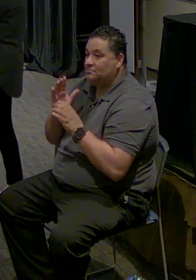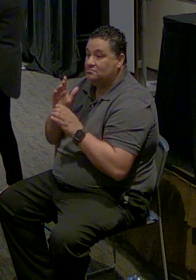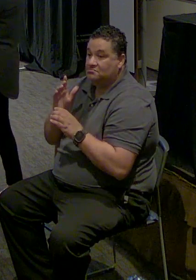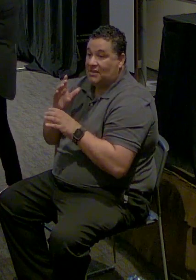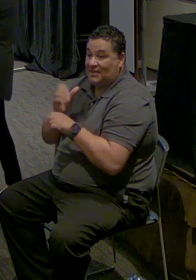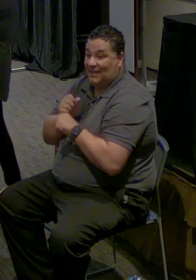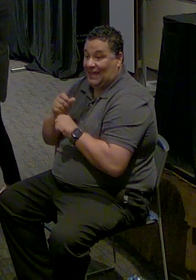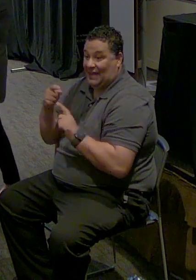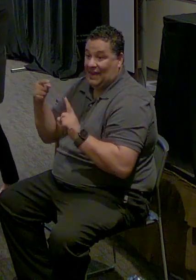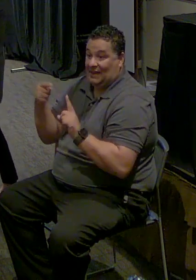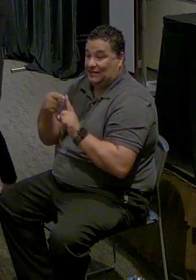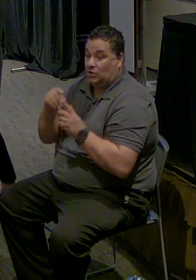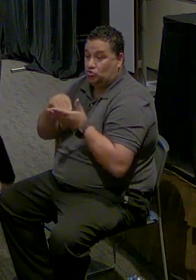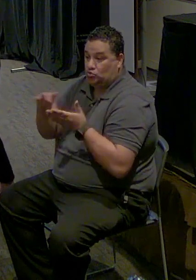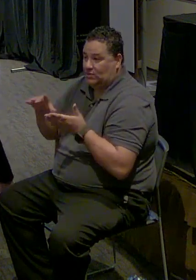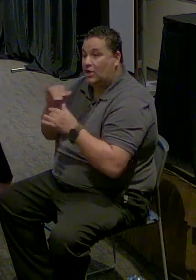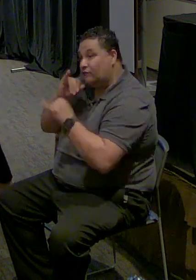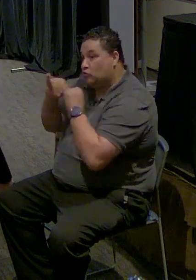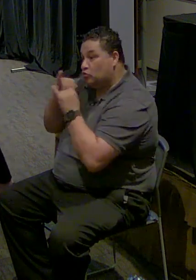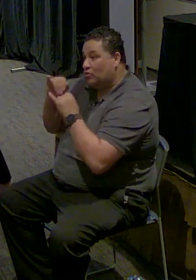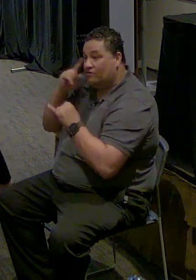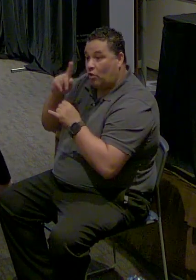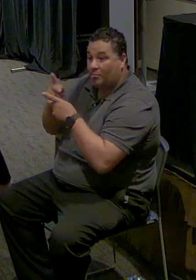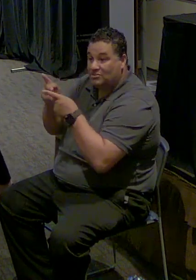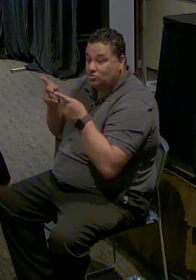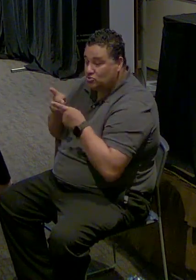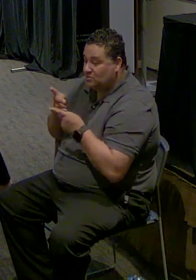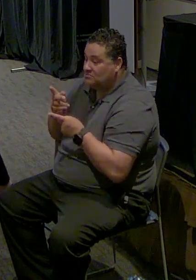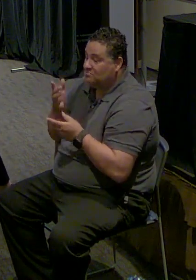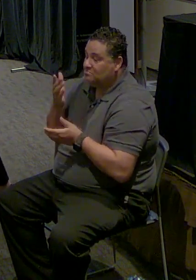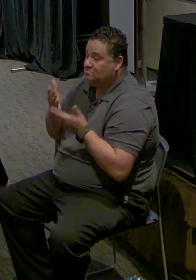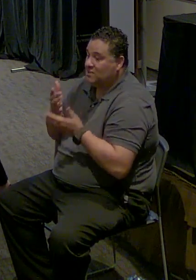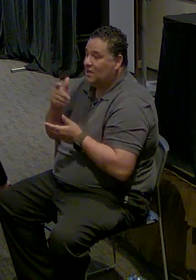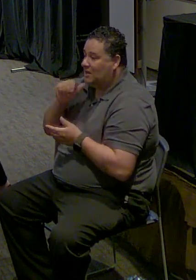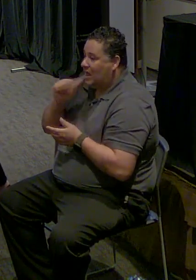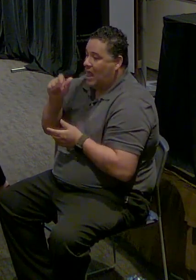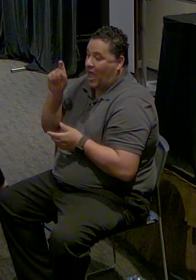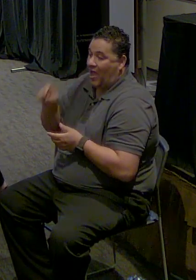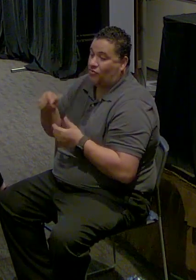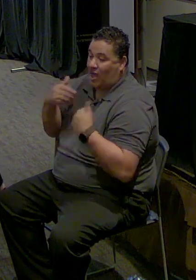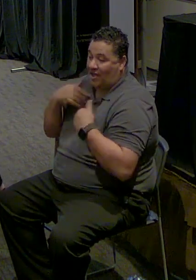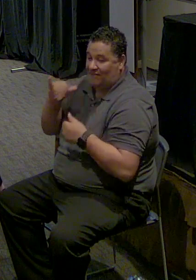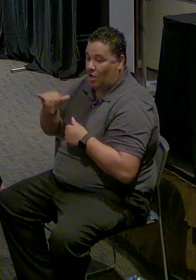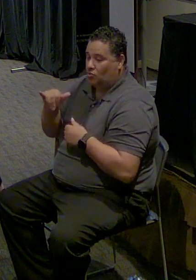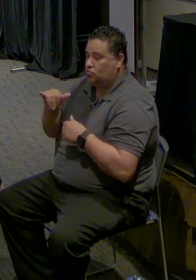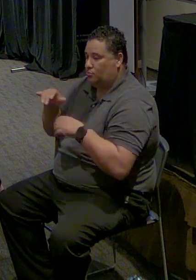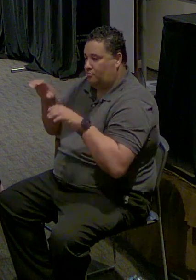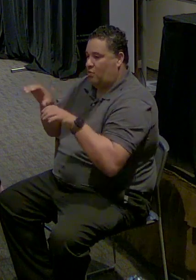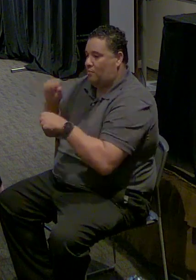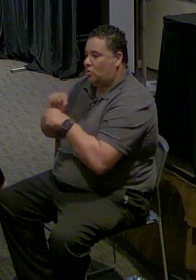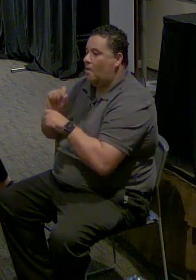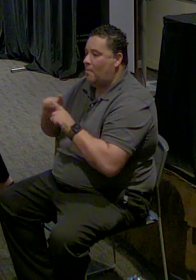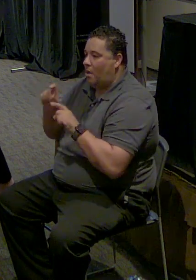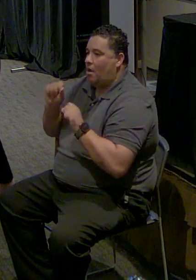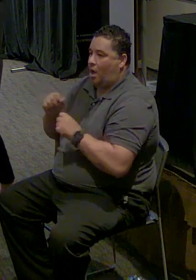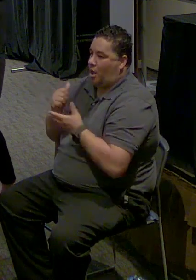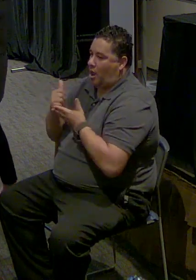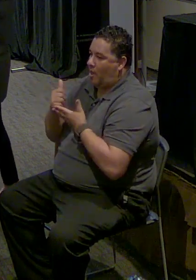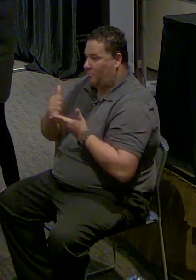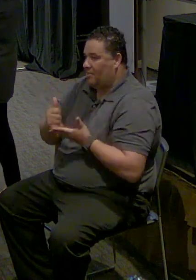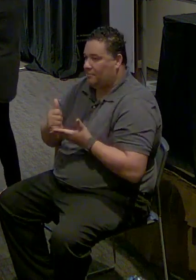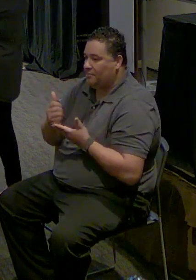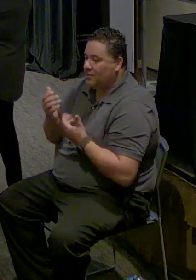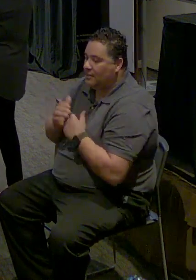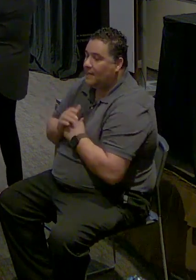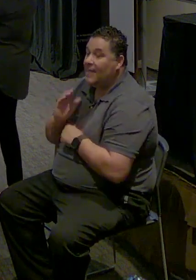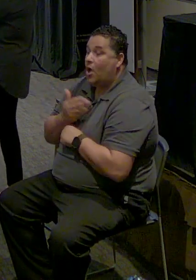for a position. Maybe not be something that they have to have to perform the job, but something that could help them. And